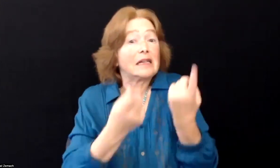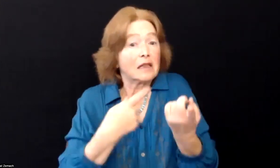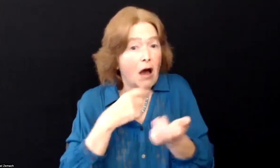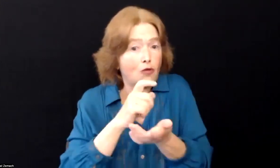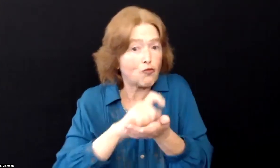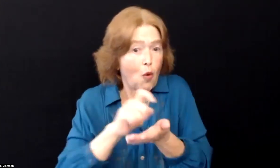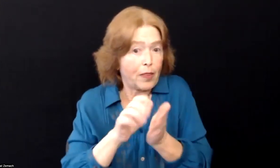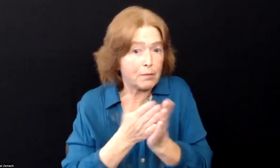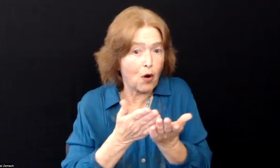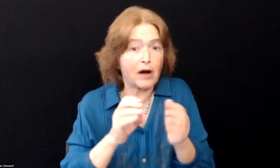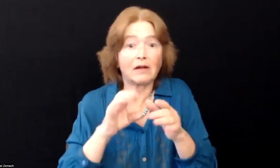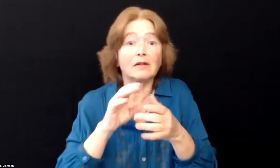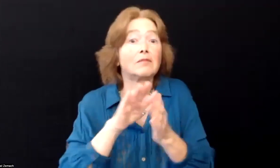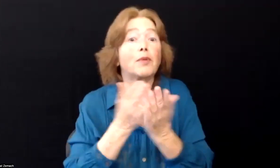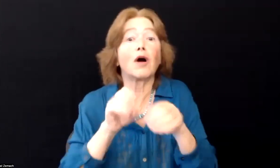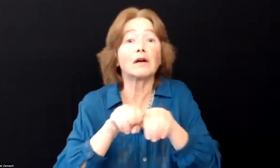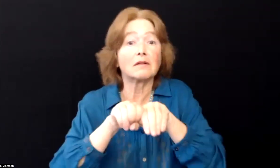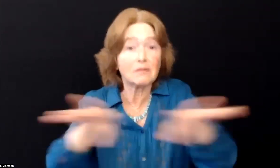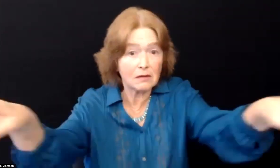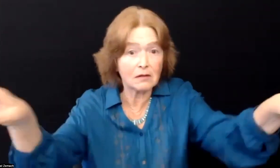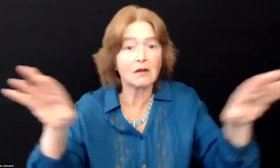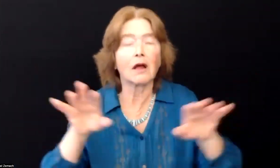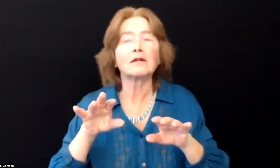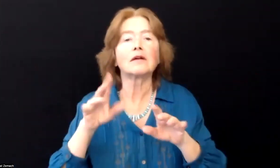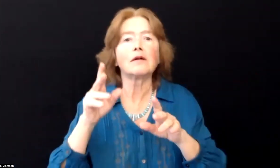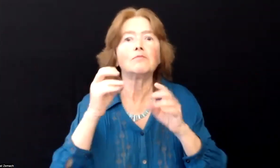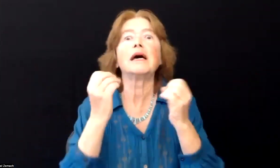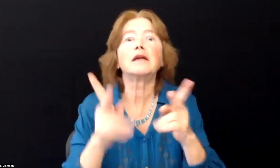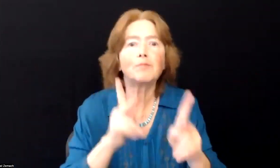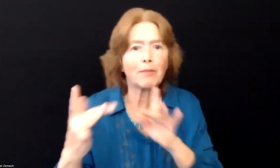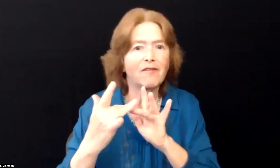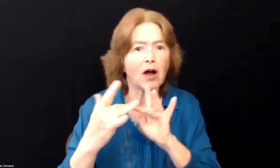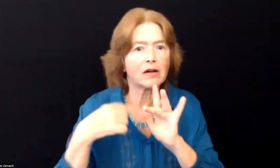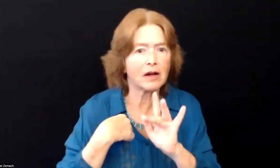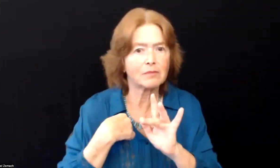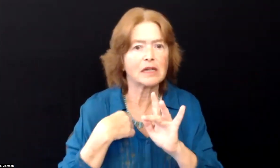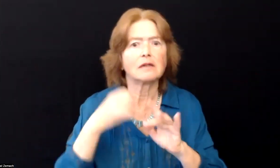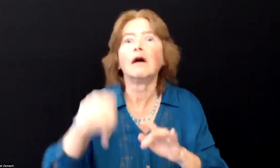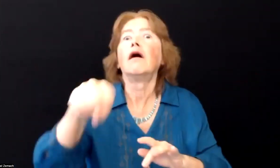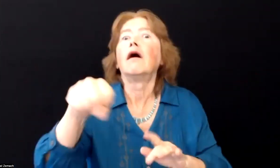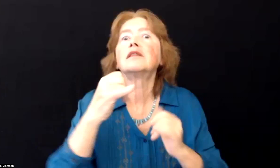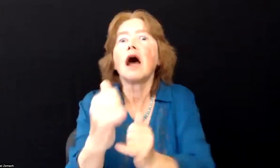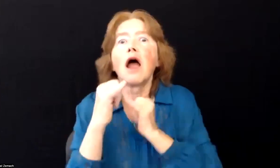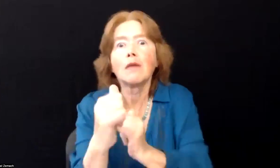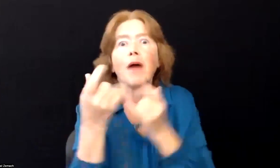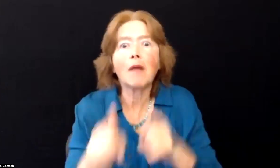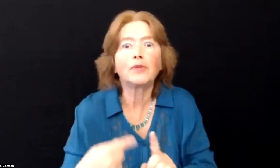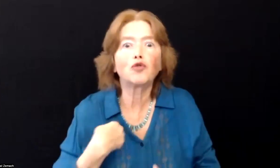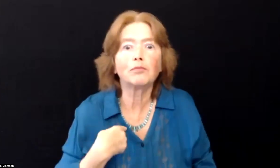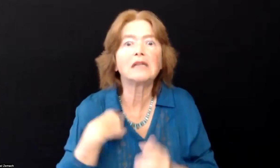Since I wrote the book and the book has been out, I've had a lot of people reach out to me. Oh my gosh, that's the same